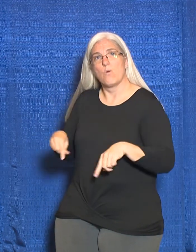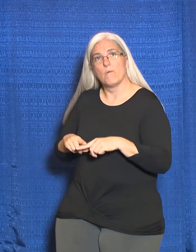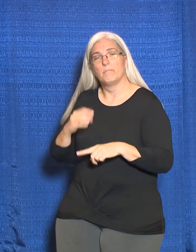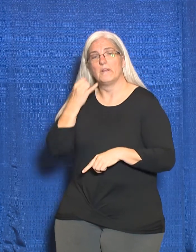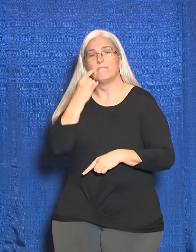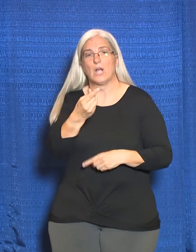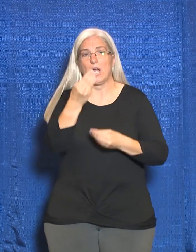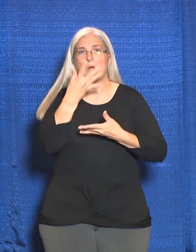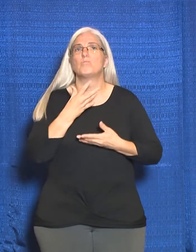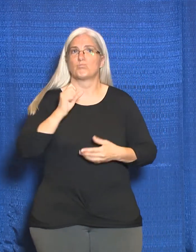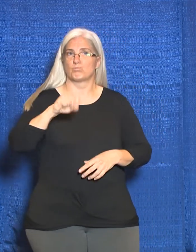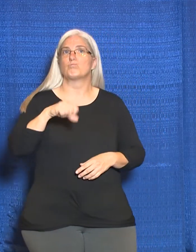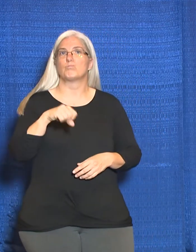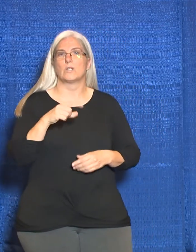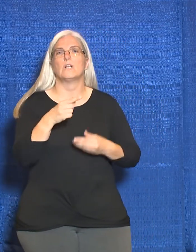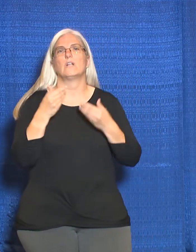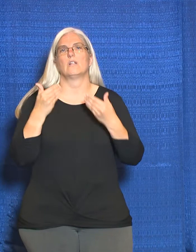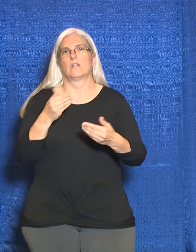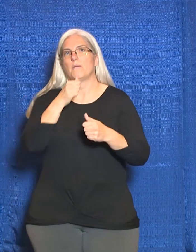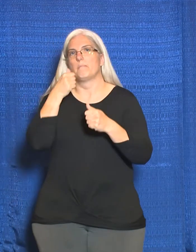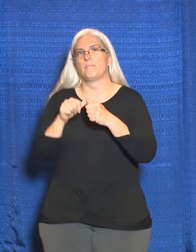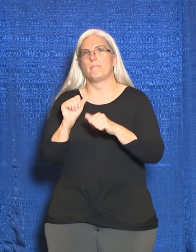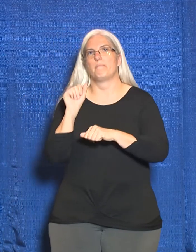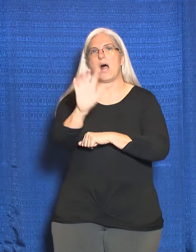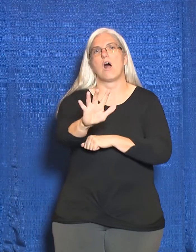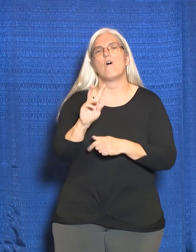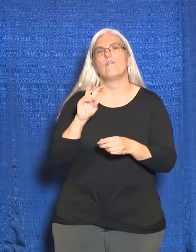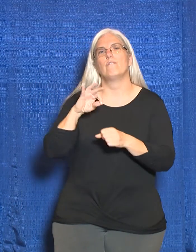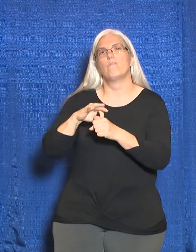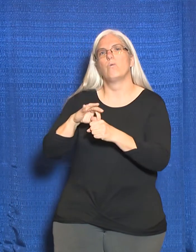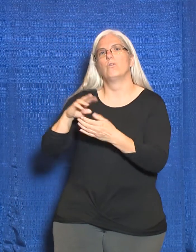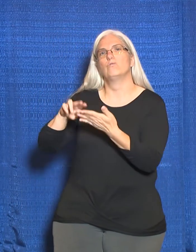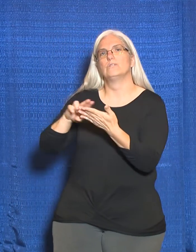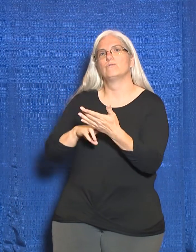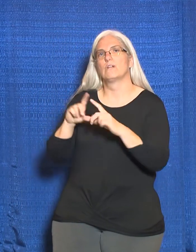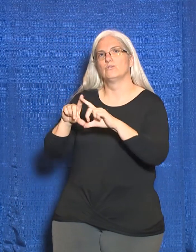If they indicate yes, you should mail them a VRC.